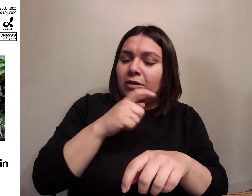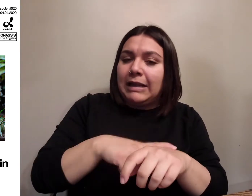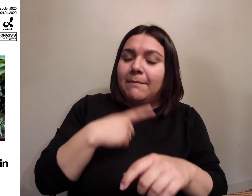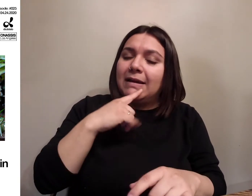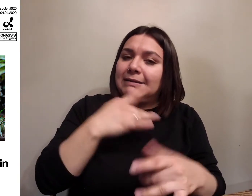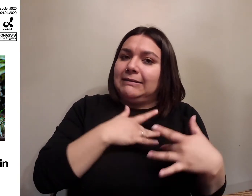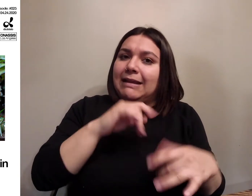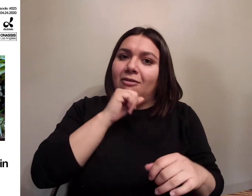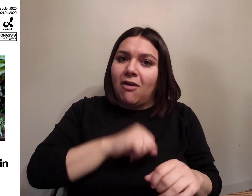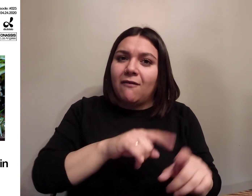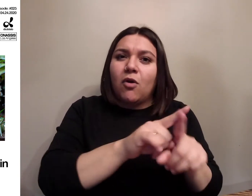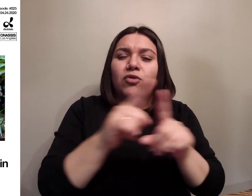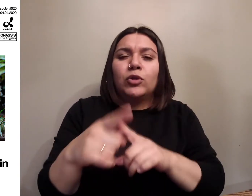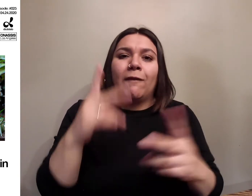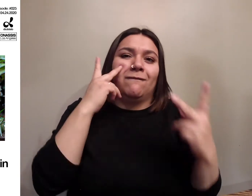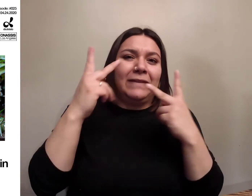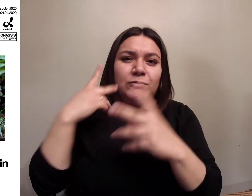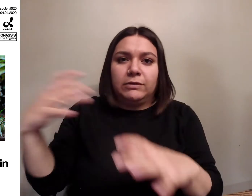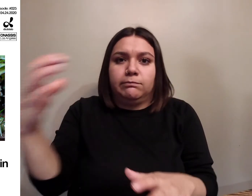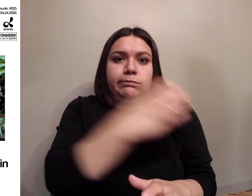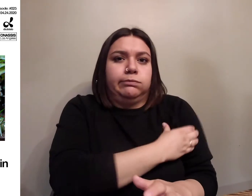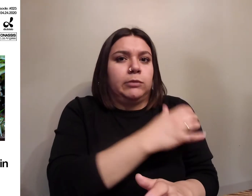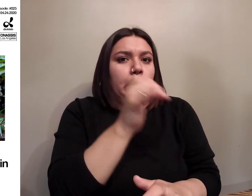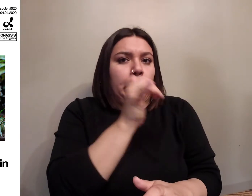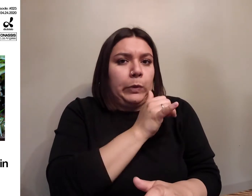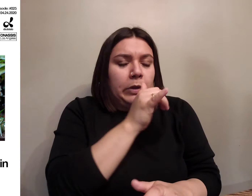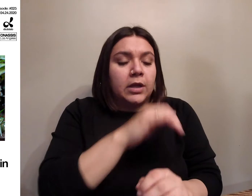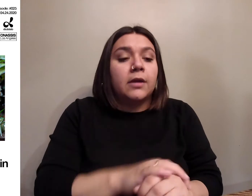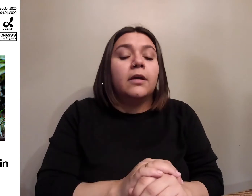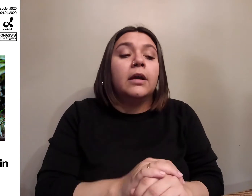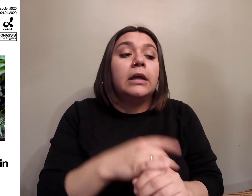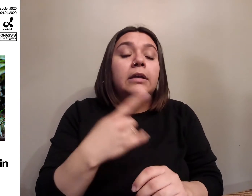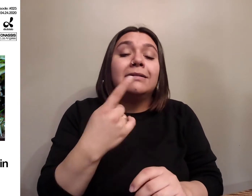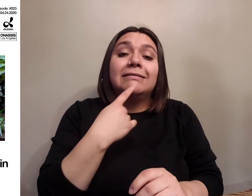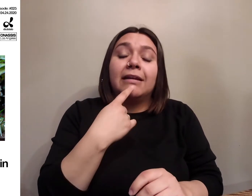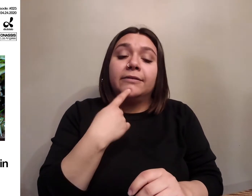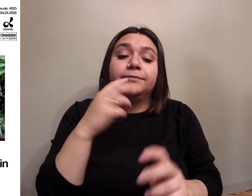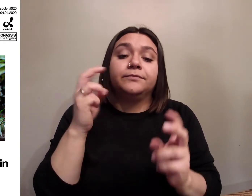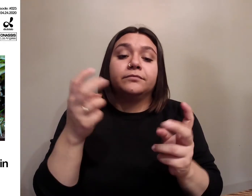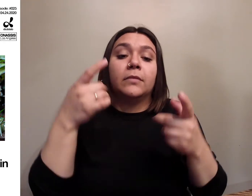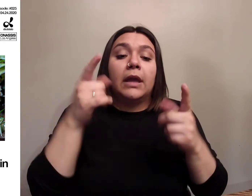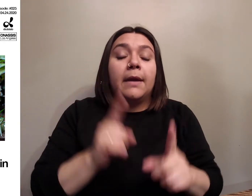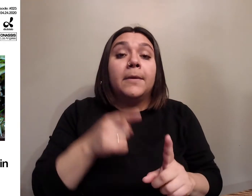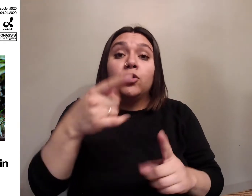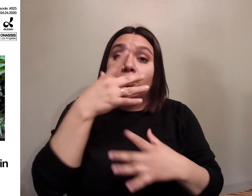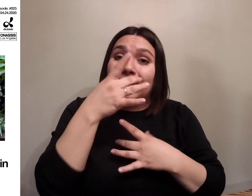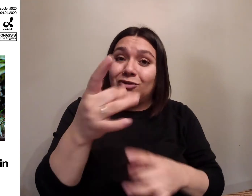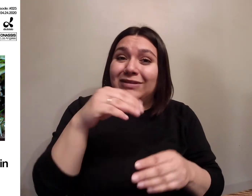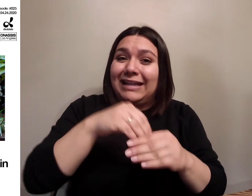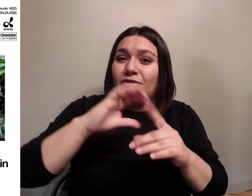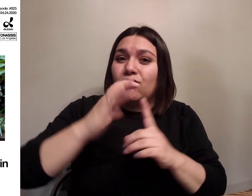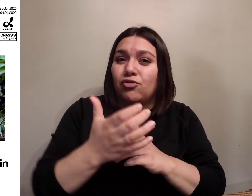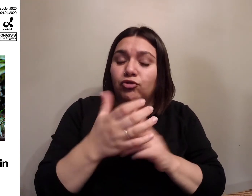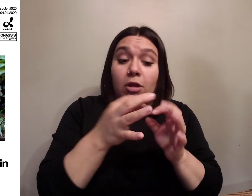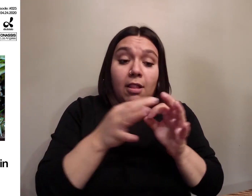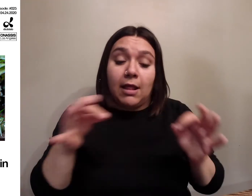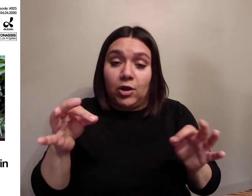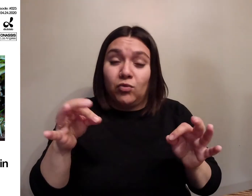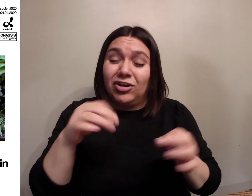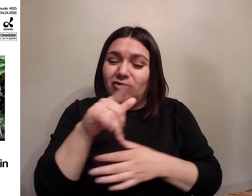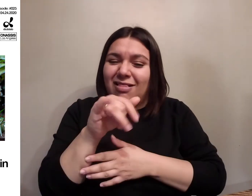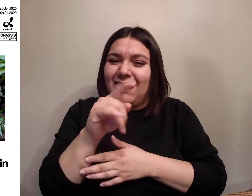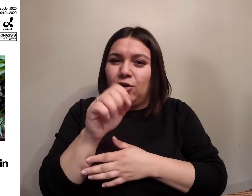a metaphor that Walter Benjamin uses, and I've always loved it. And I find it visually very powerful too.